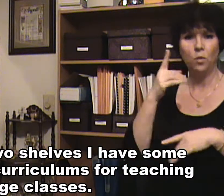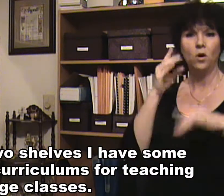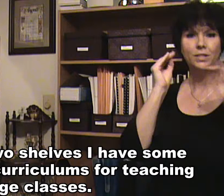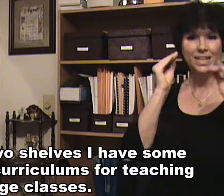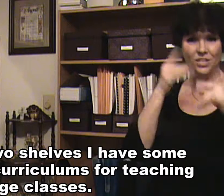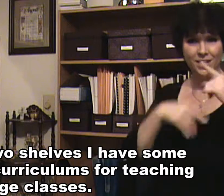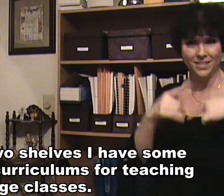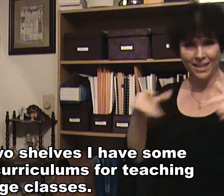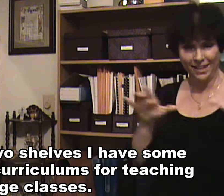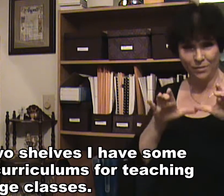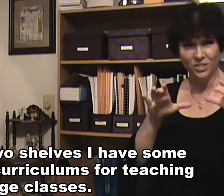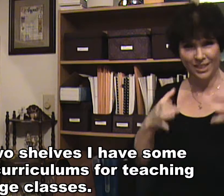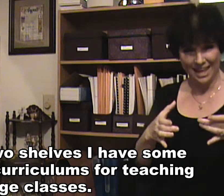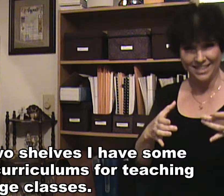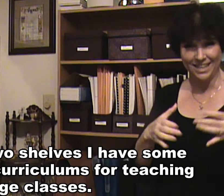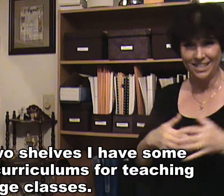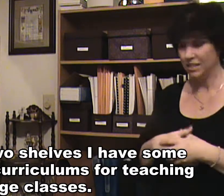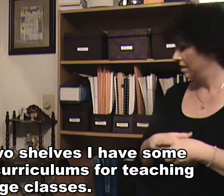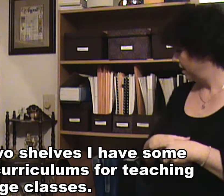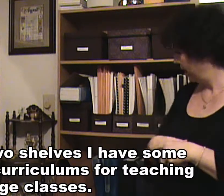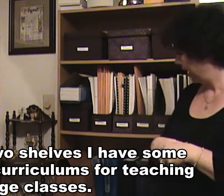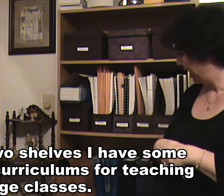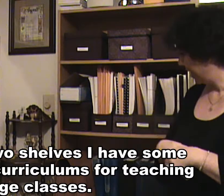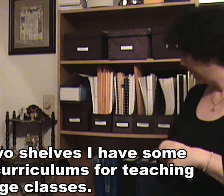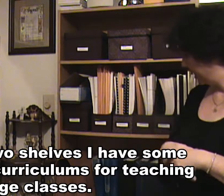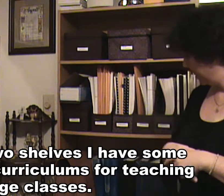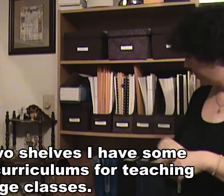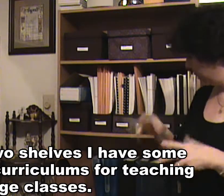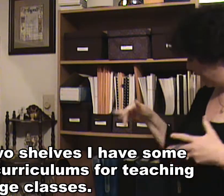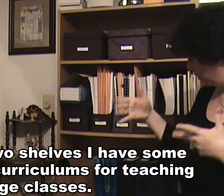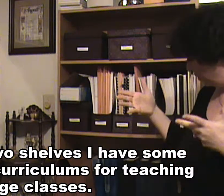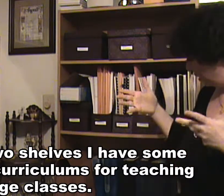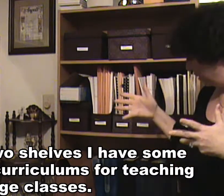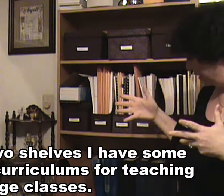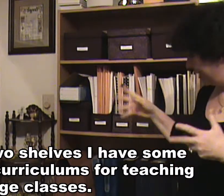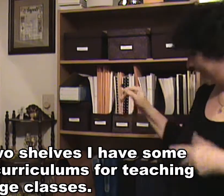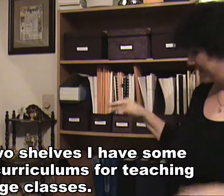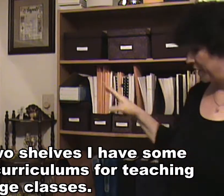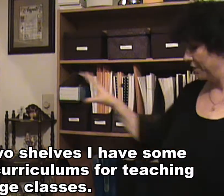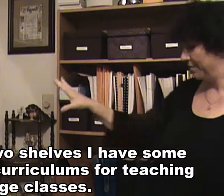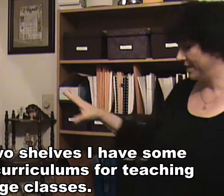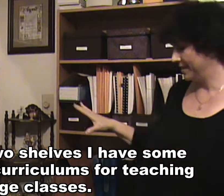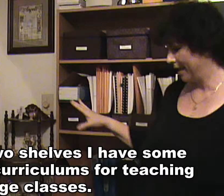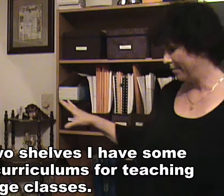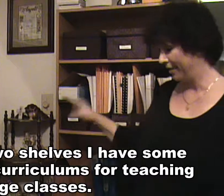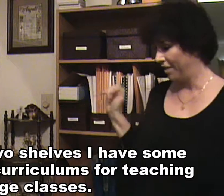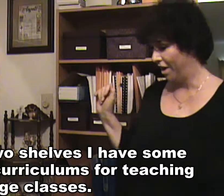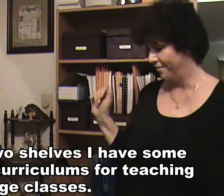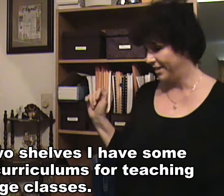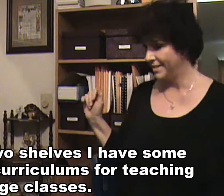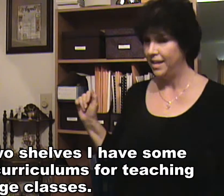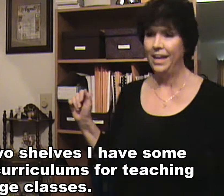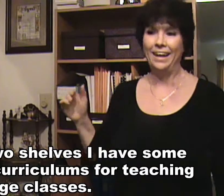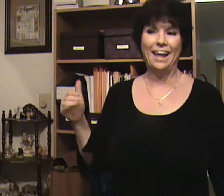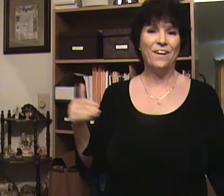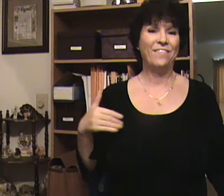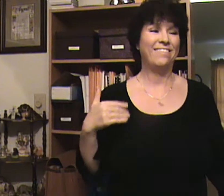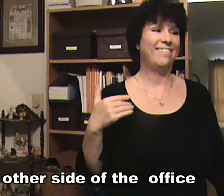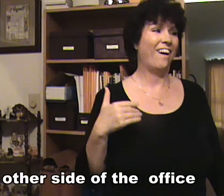for teaching sign language classes. And that pretty well takes care of this segment of the office. Now, on